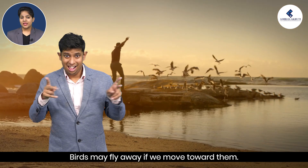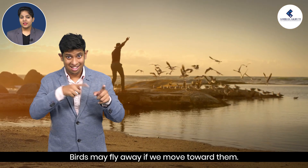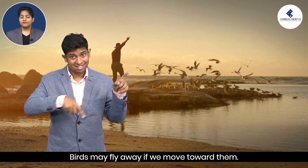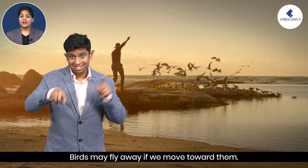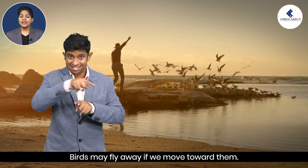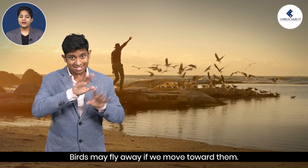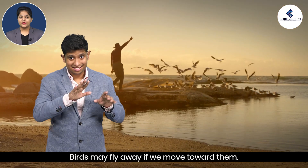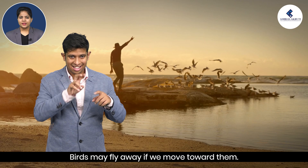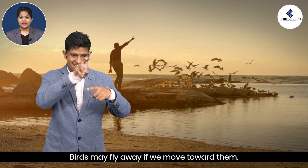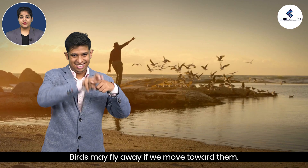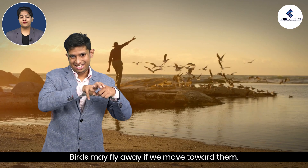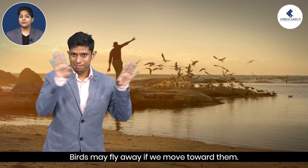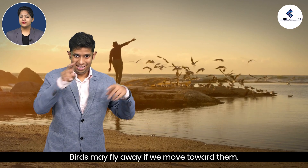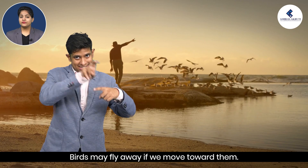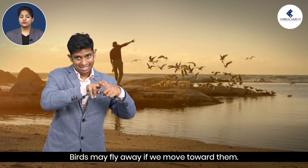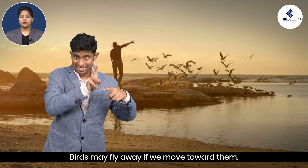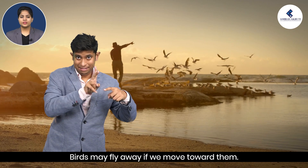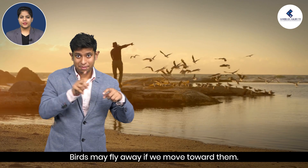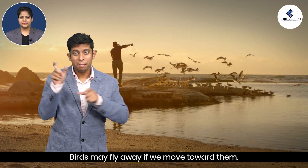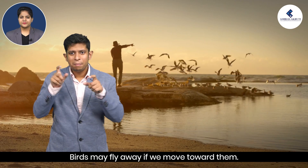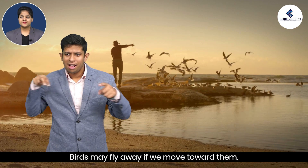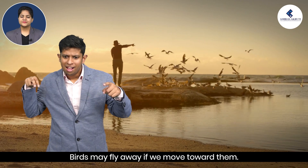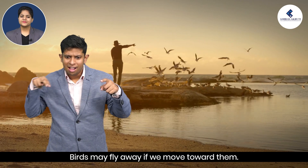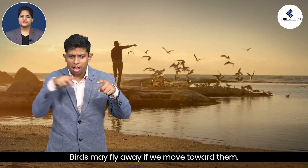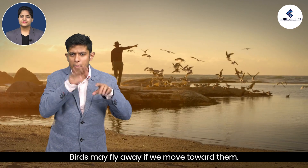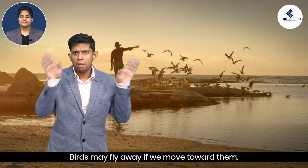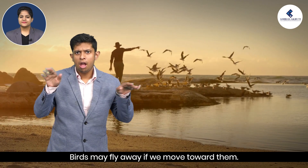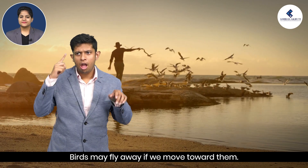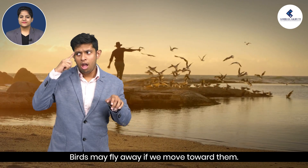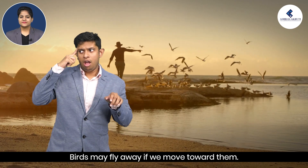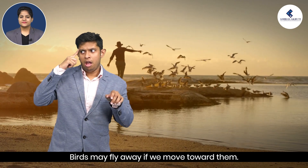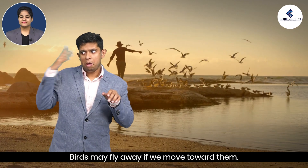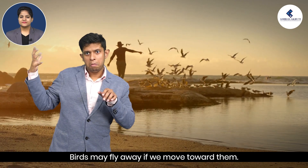Birds may fly away if we move toward them.